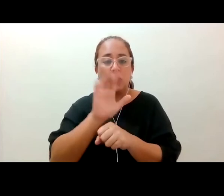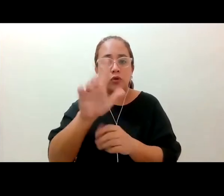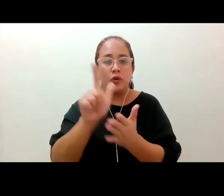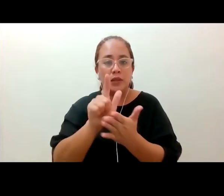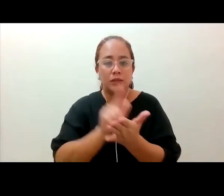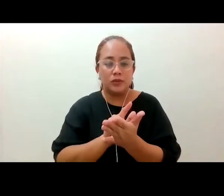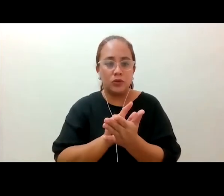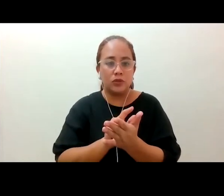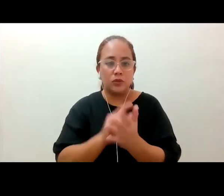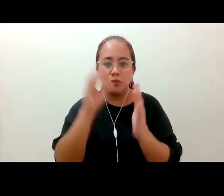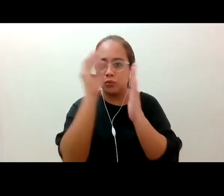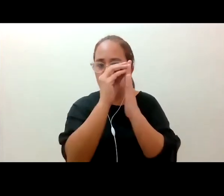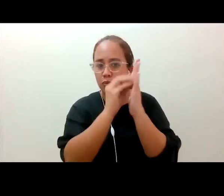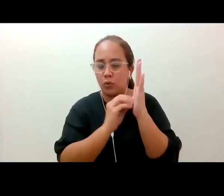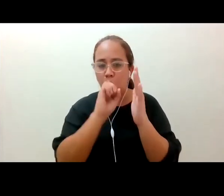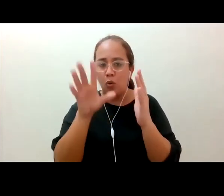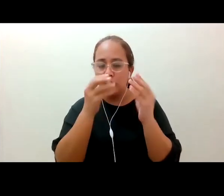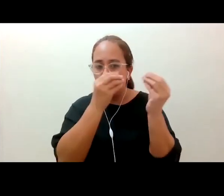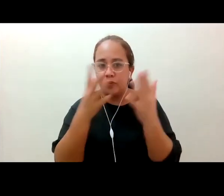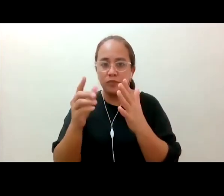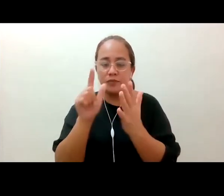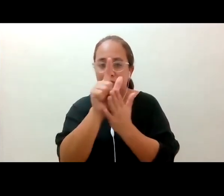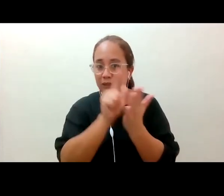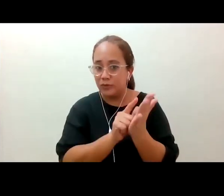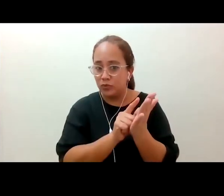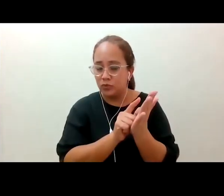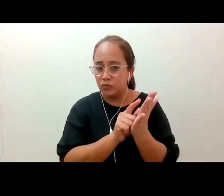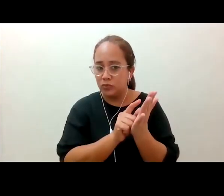to fill in all the information for each lesson.